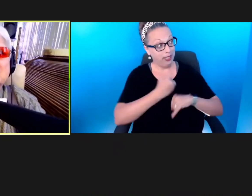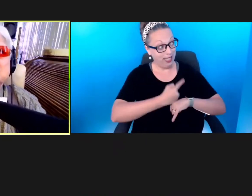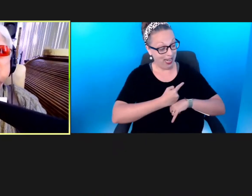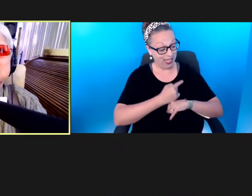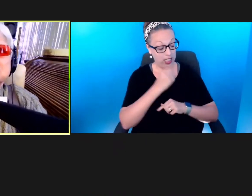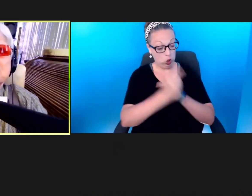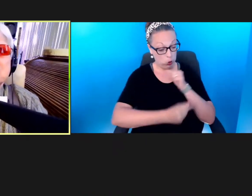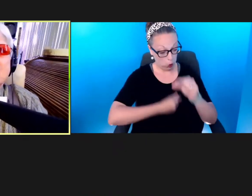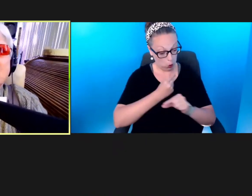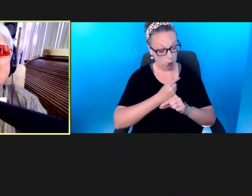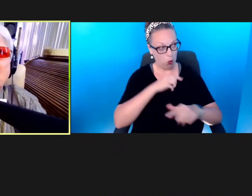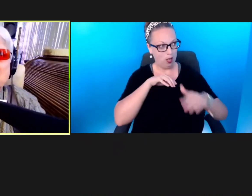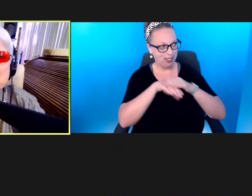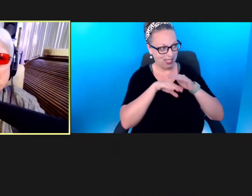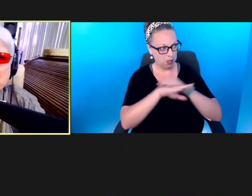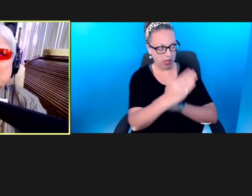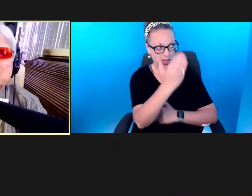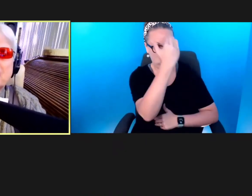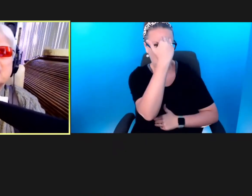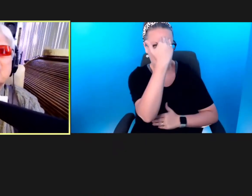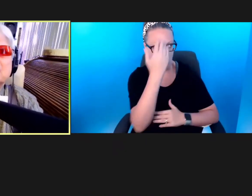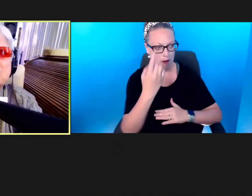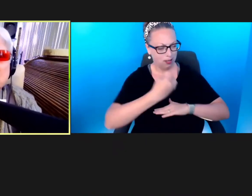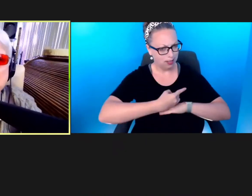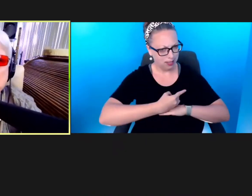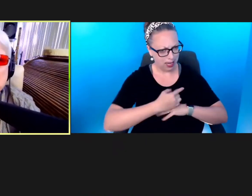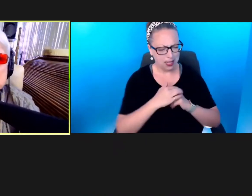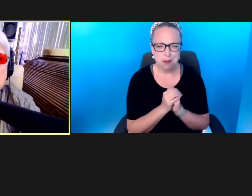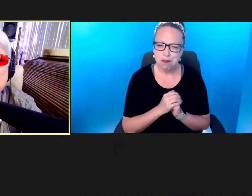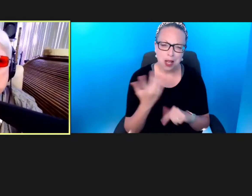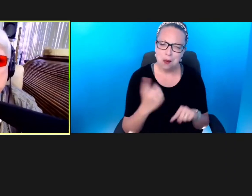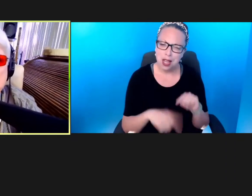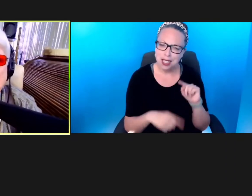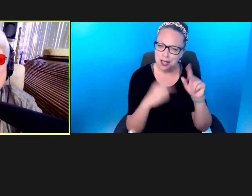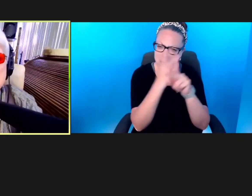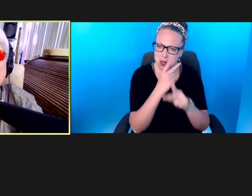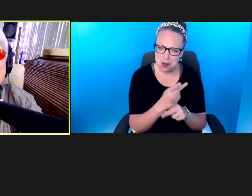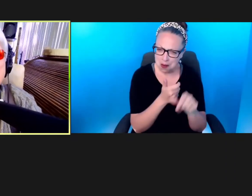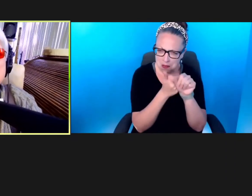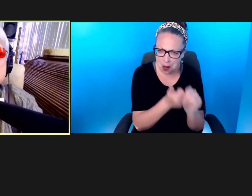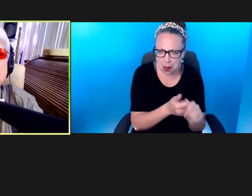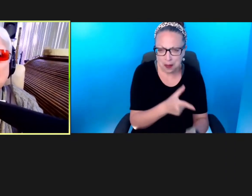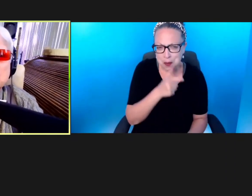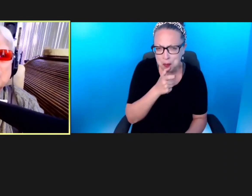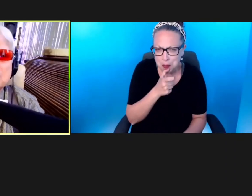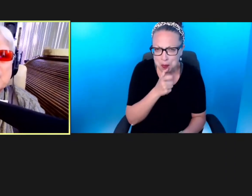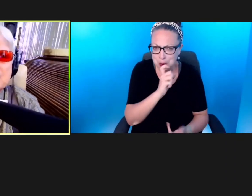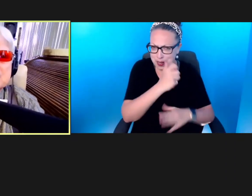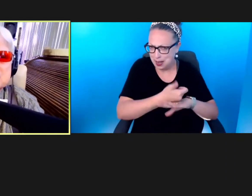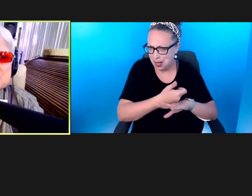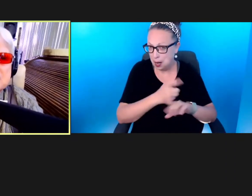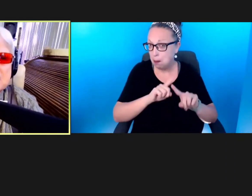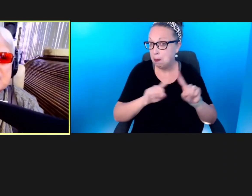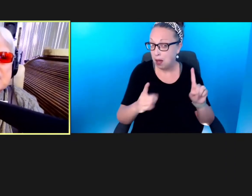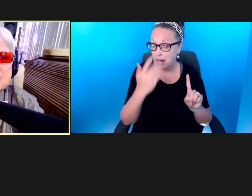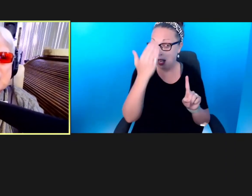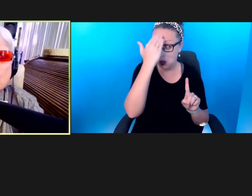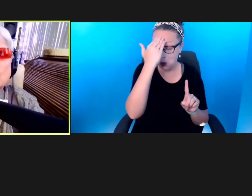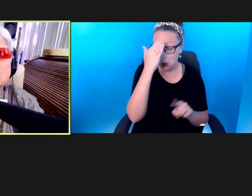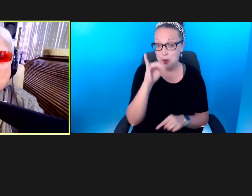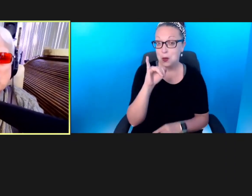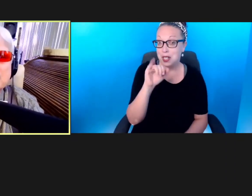Day. And I haven't been able to track down according to whom, but there is a Global Awareness